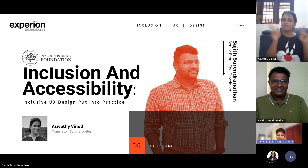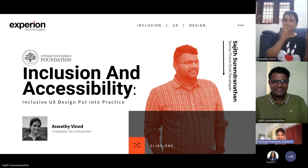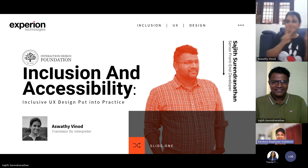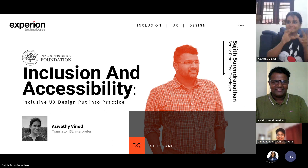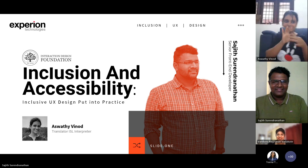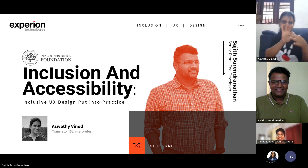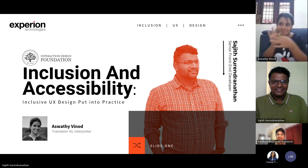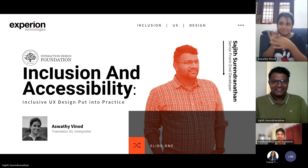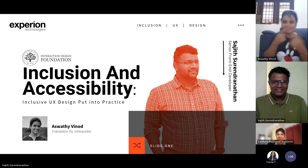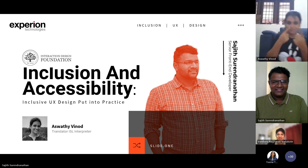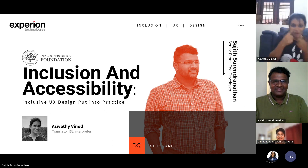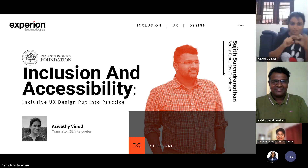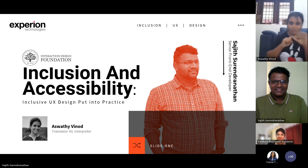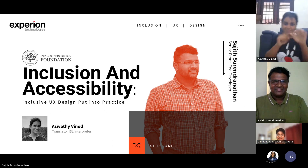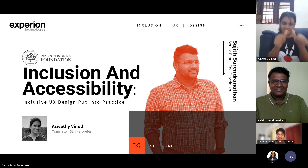interactive.